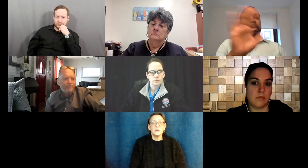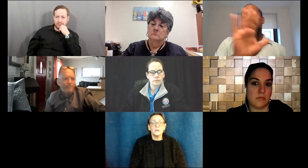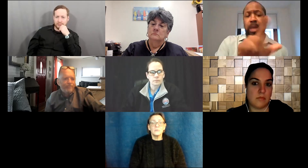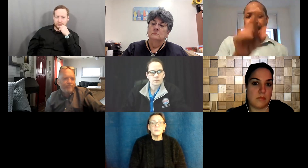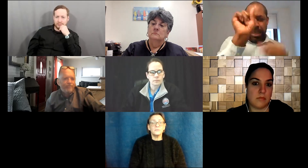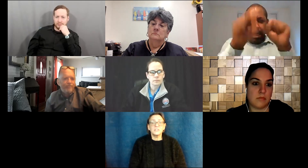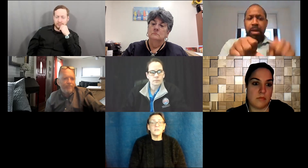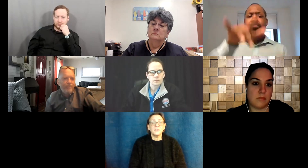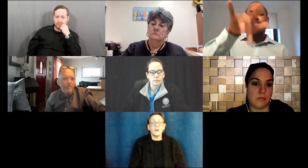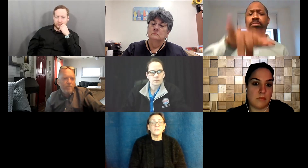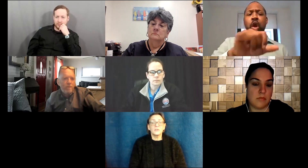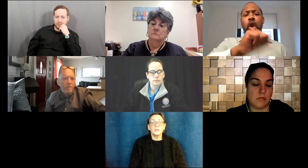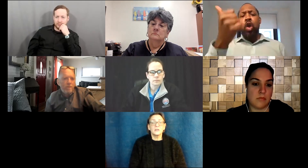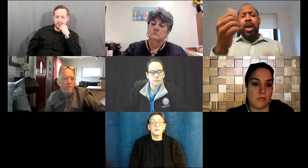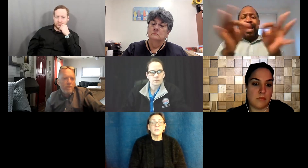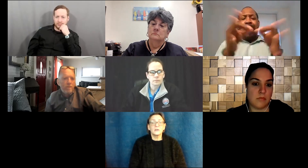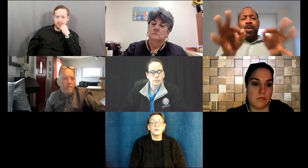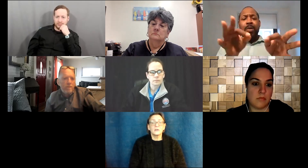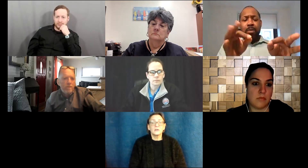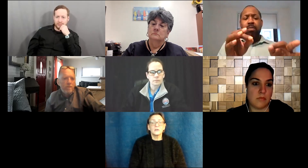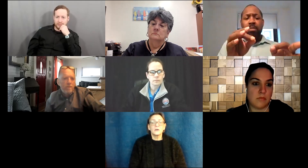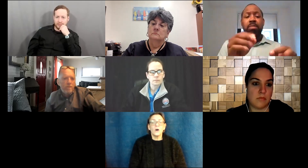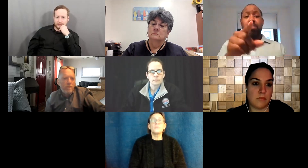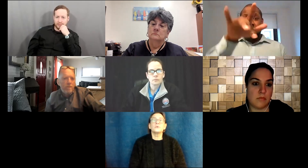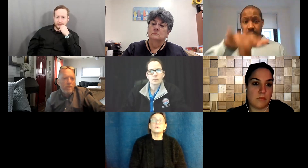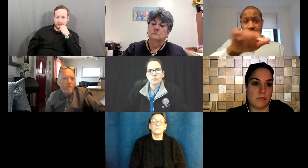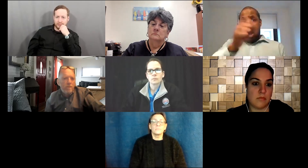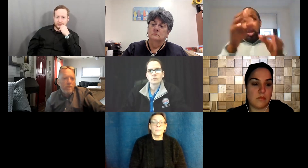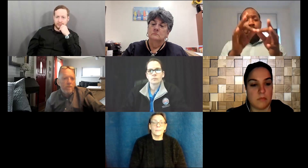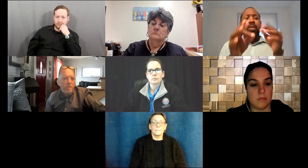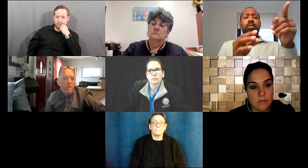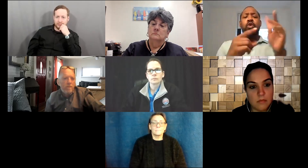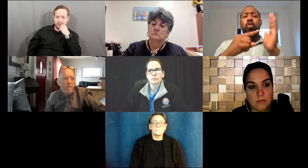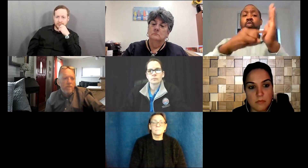English. I think another spoken language is what? Another language.